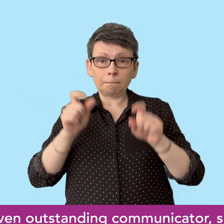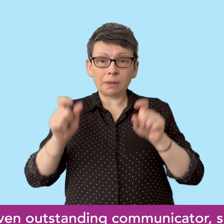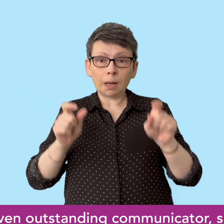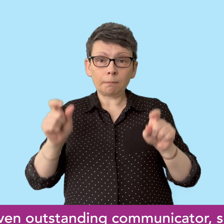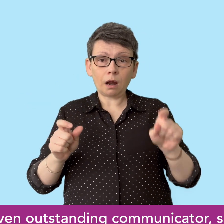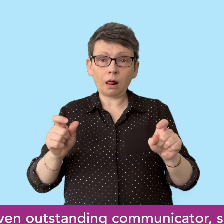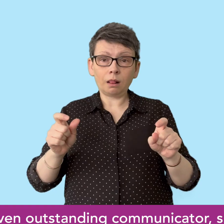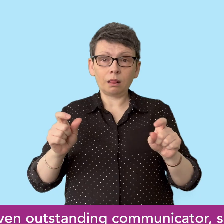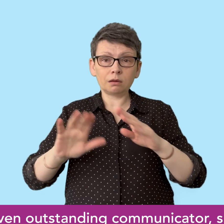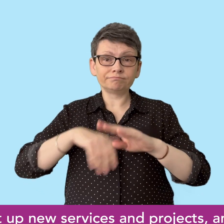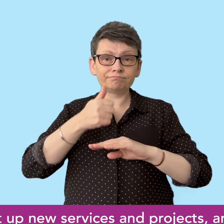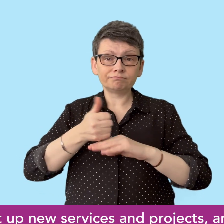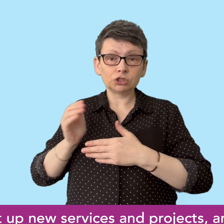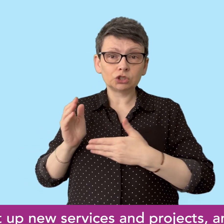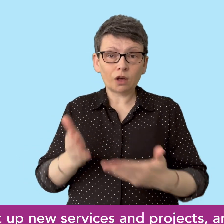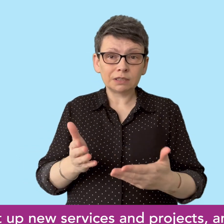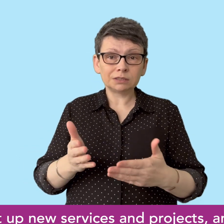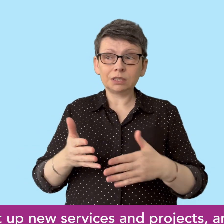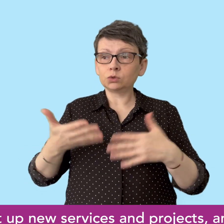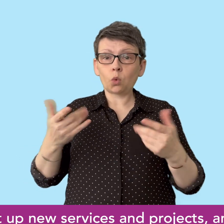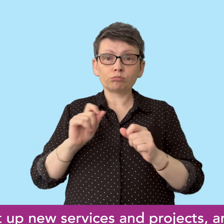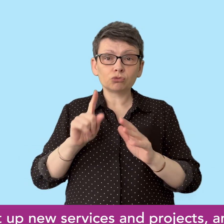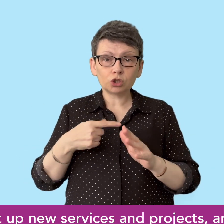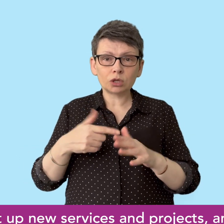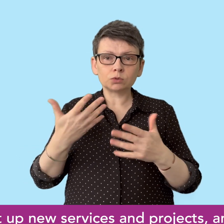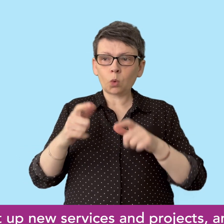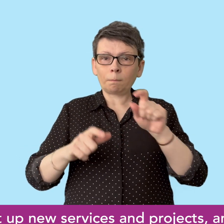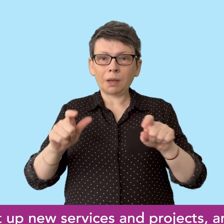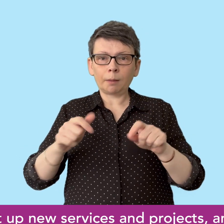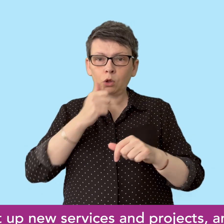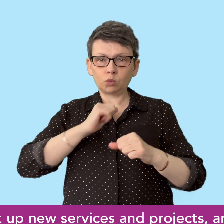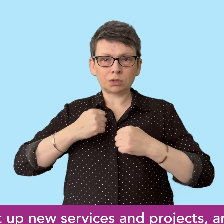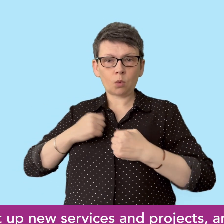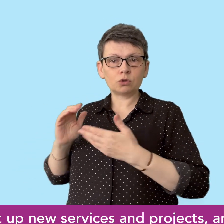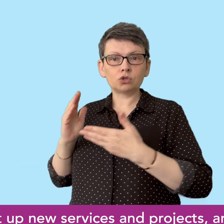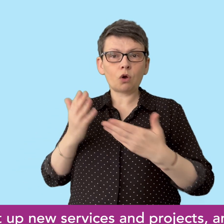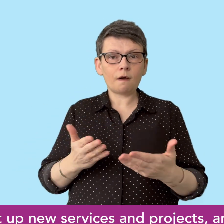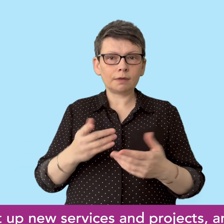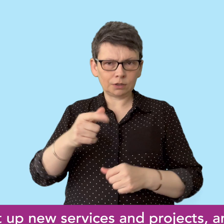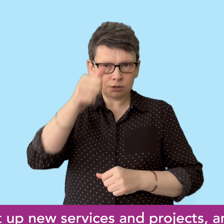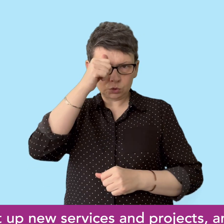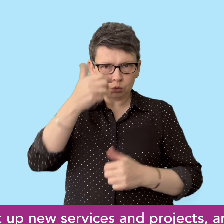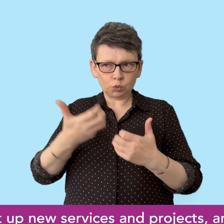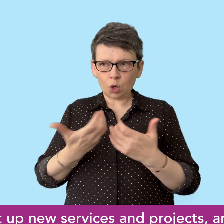new services and projects, and also with people who use our services so we can